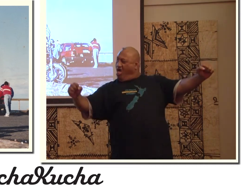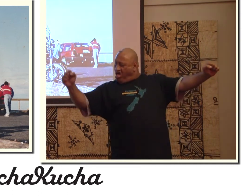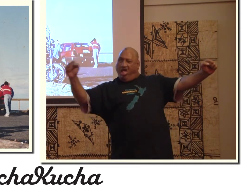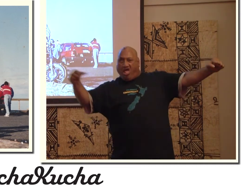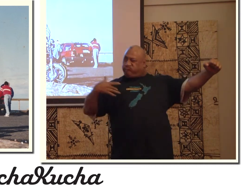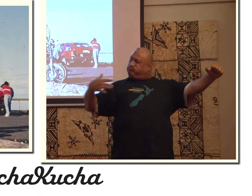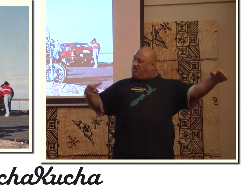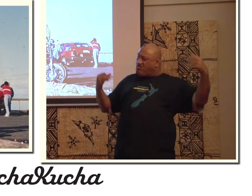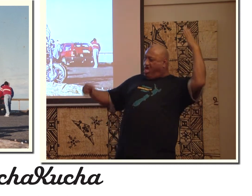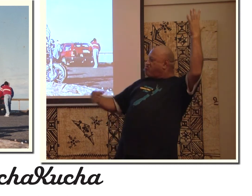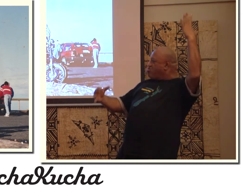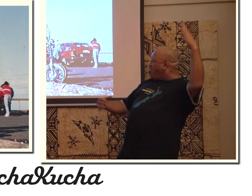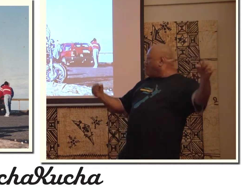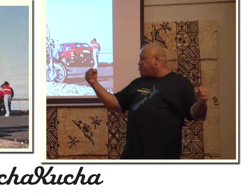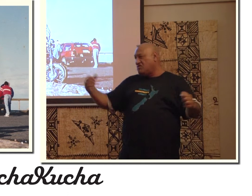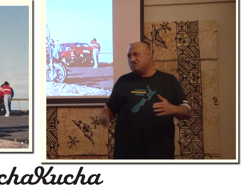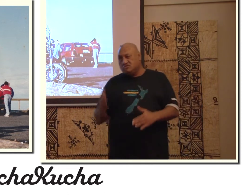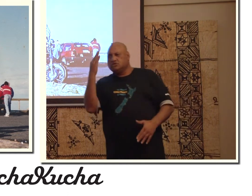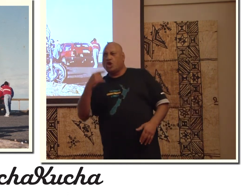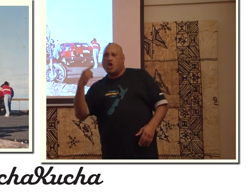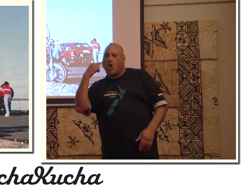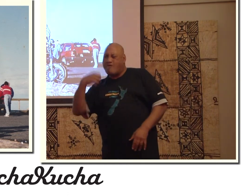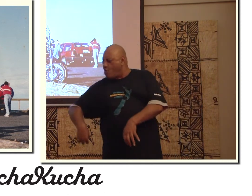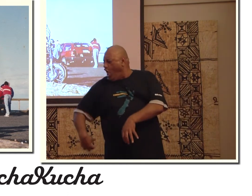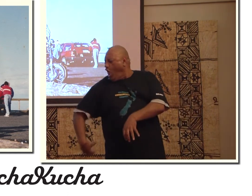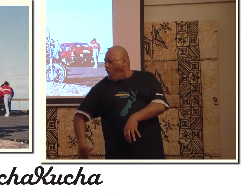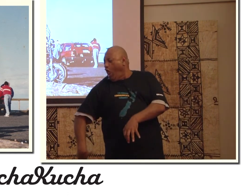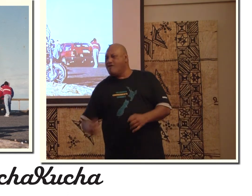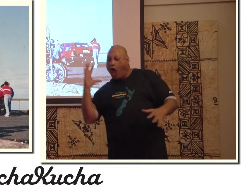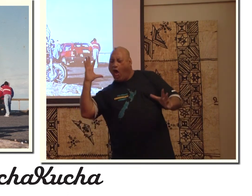we'd ride and smoke, and we were rough as,